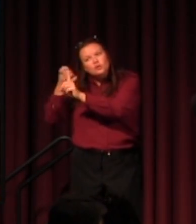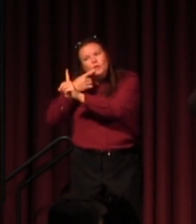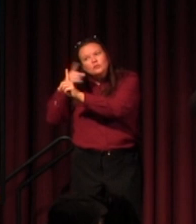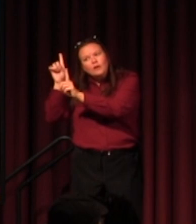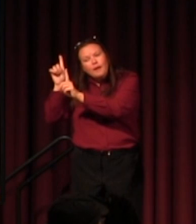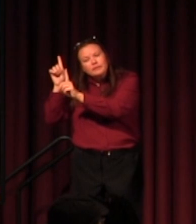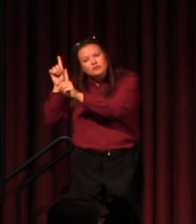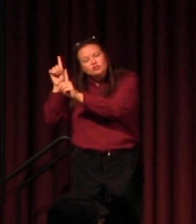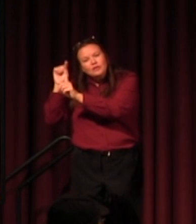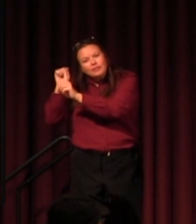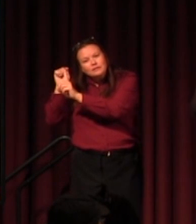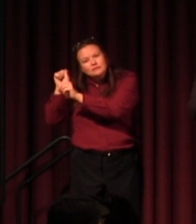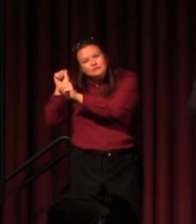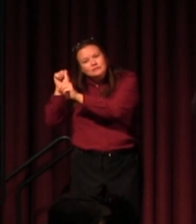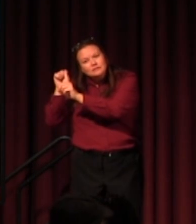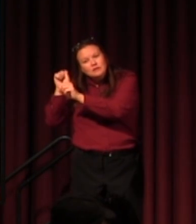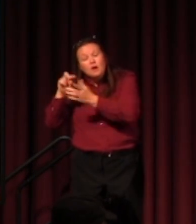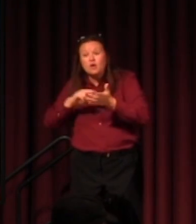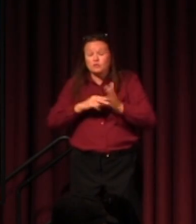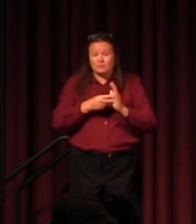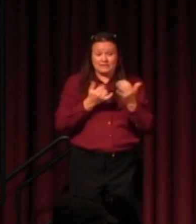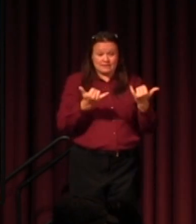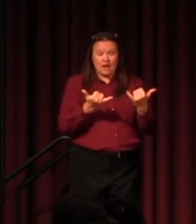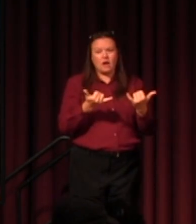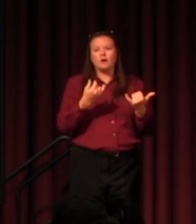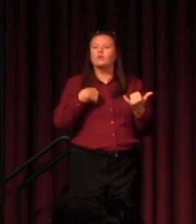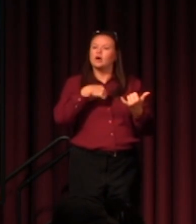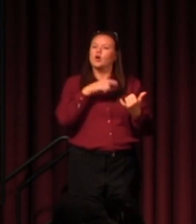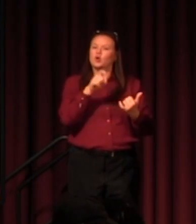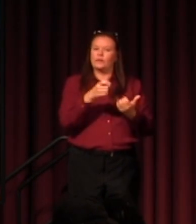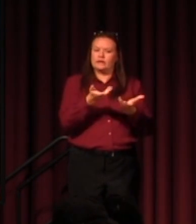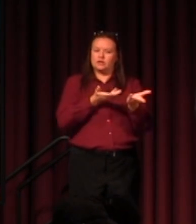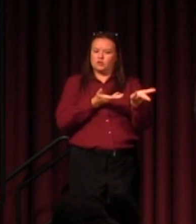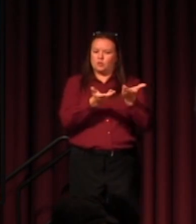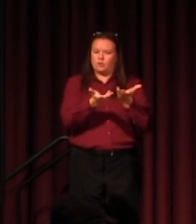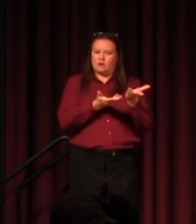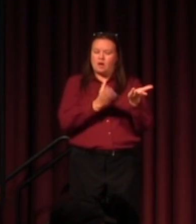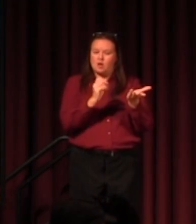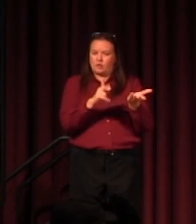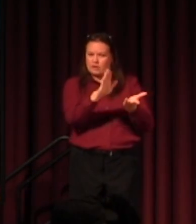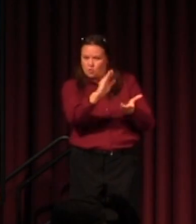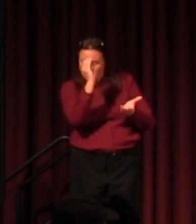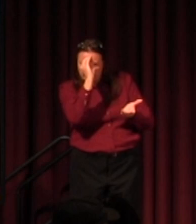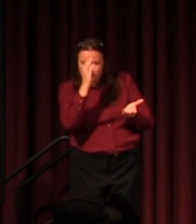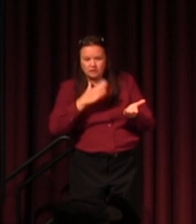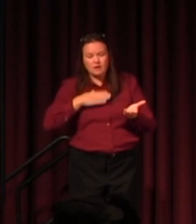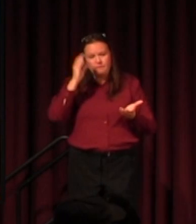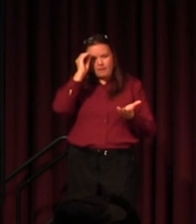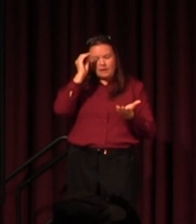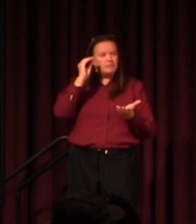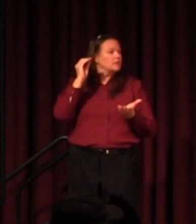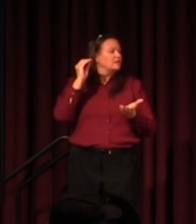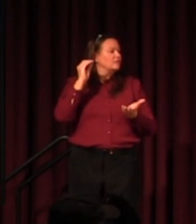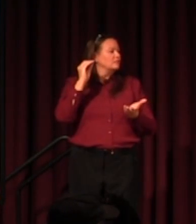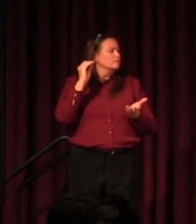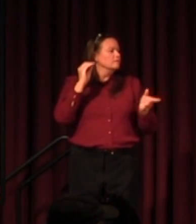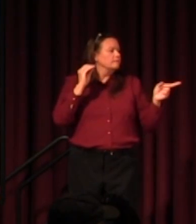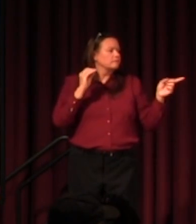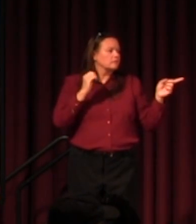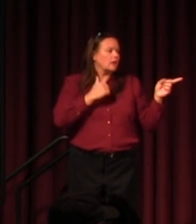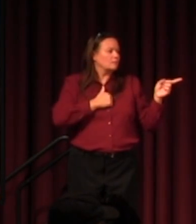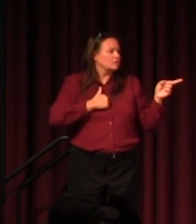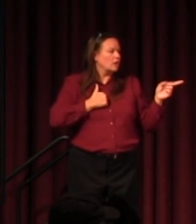What takes more work is to say, let's agree that we are going to disagree. It's the user. It's only the user. Thank you.